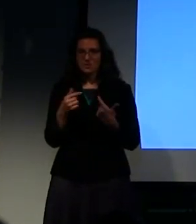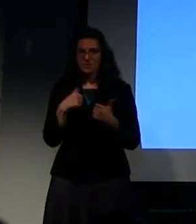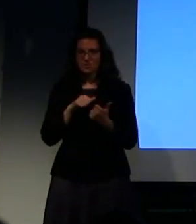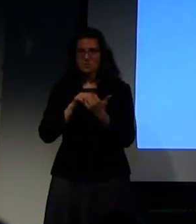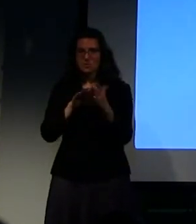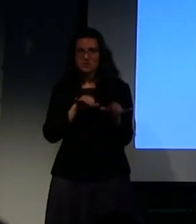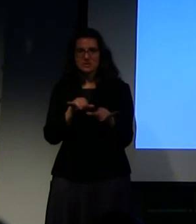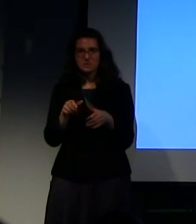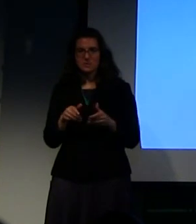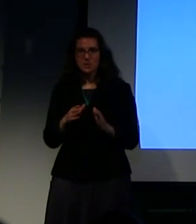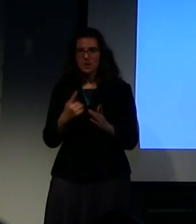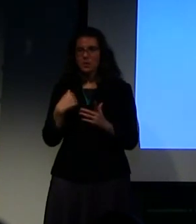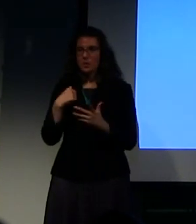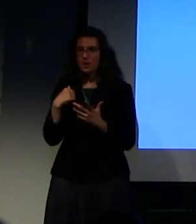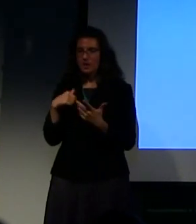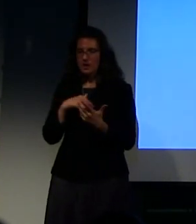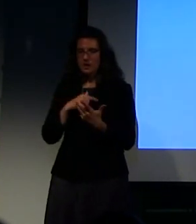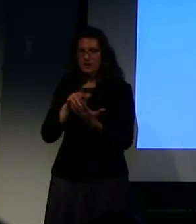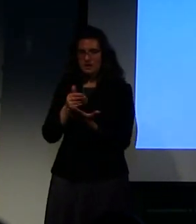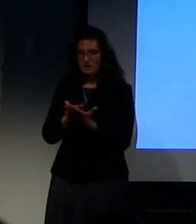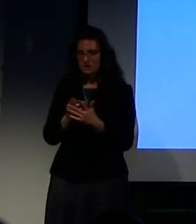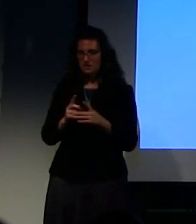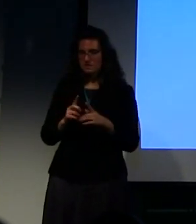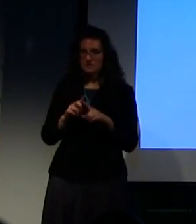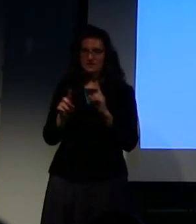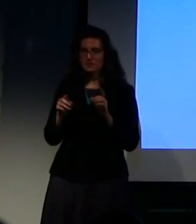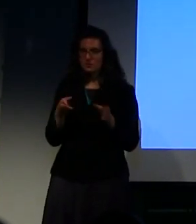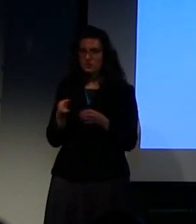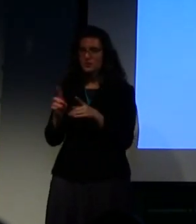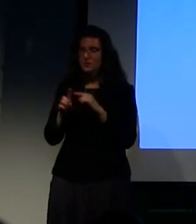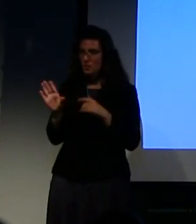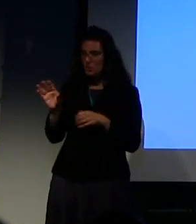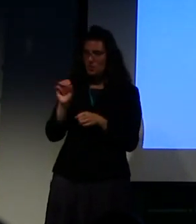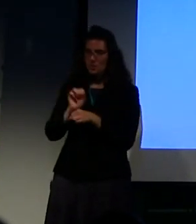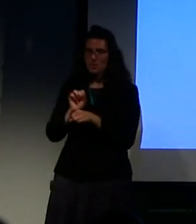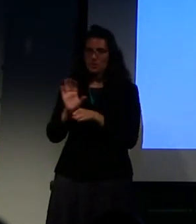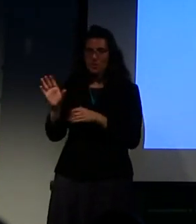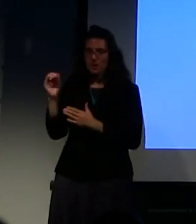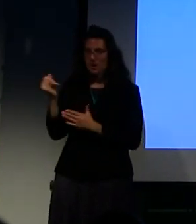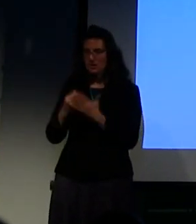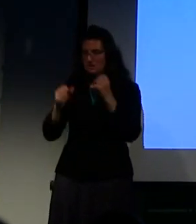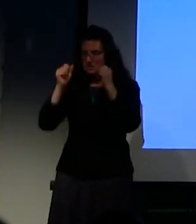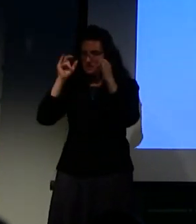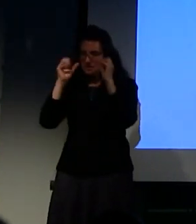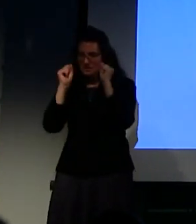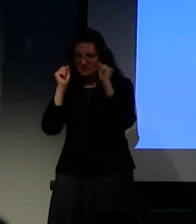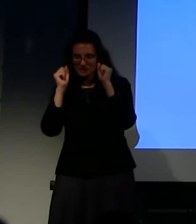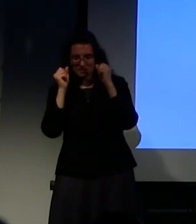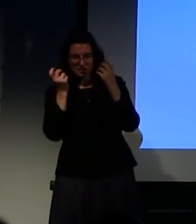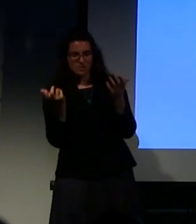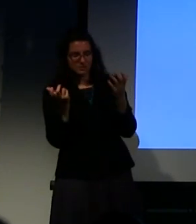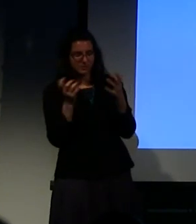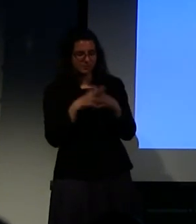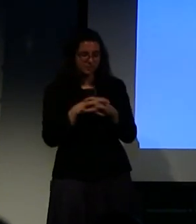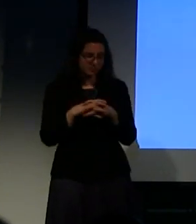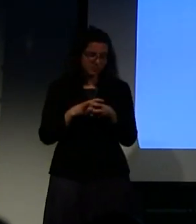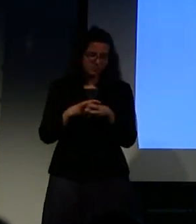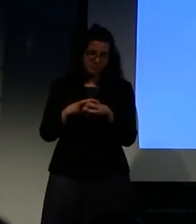direction. And your work and your art is amazing. And so,